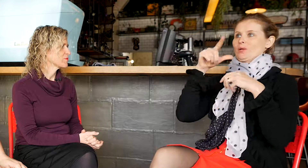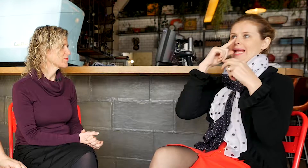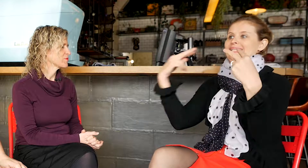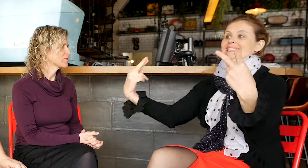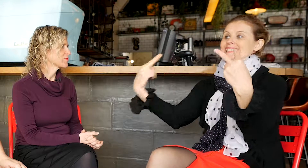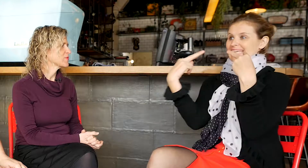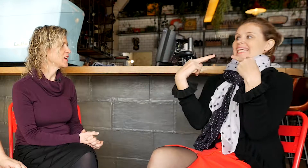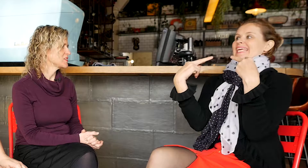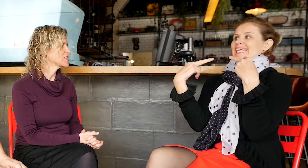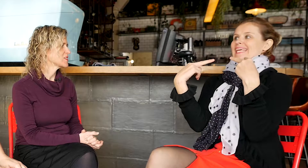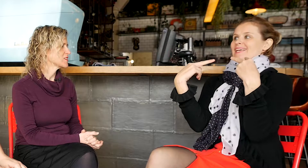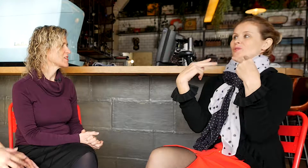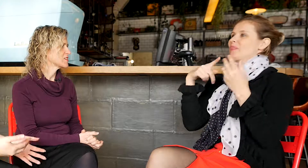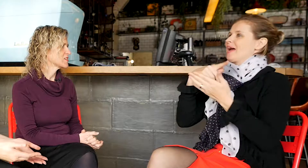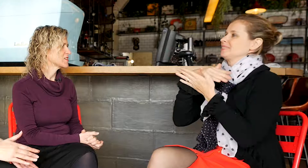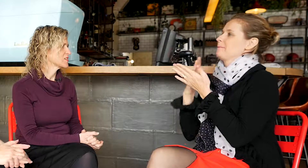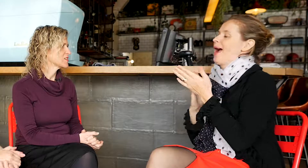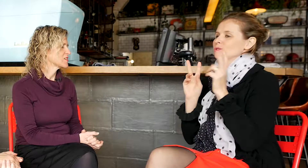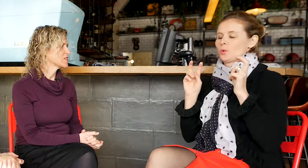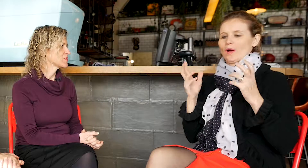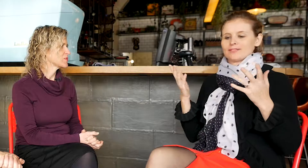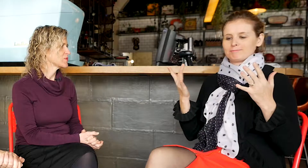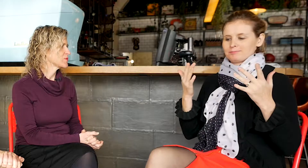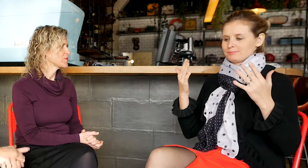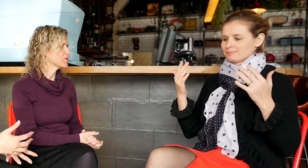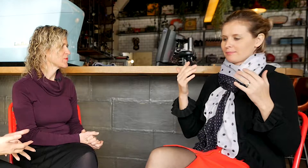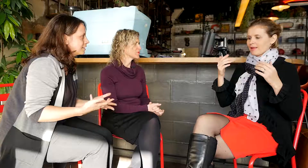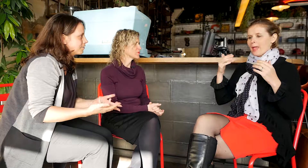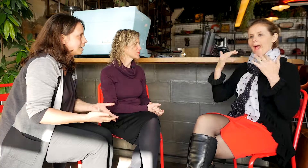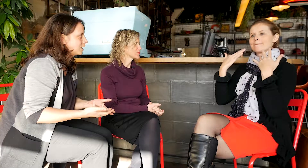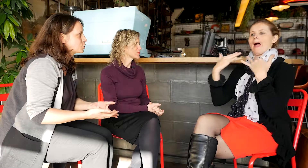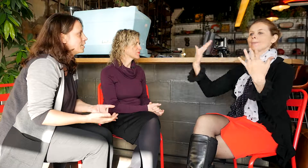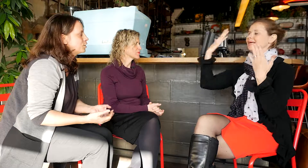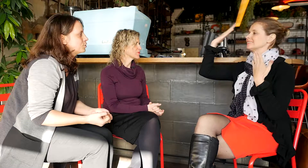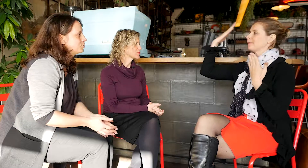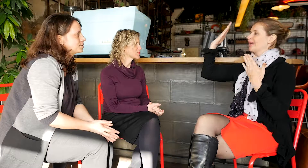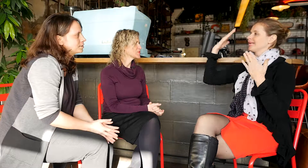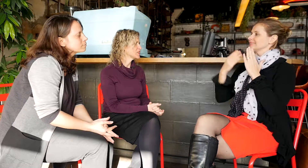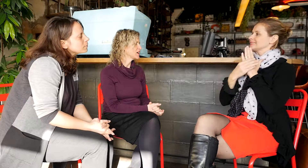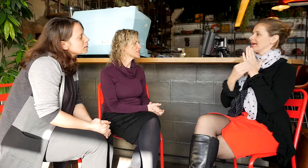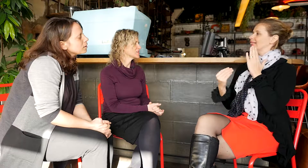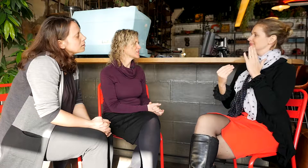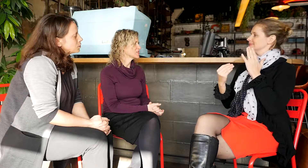yourself, because now it's almost like you're being under the spotlight. You're being seen for the language that you're using. Yes. So